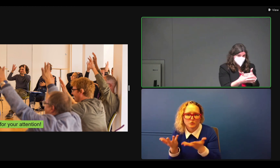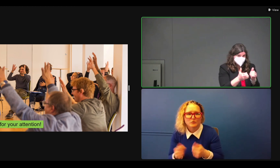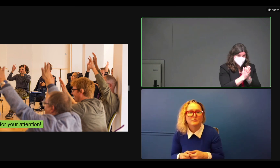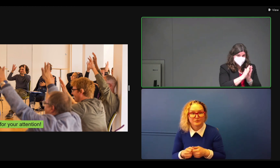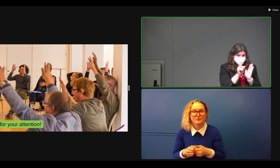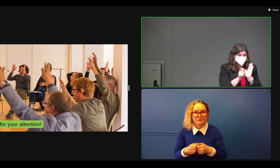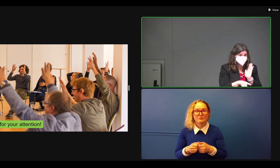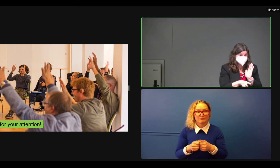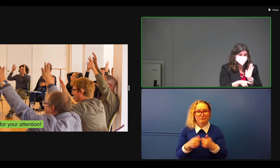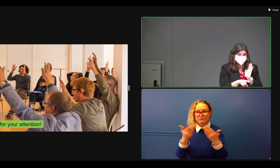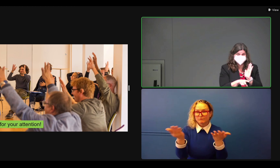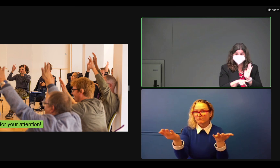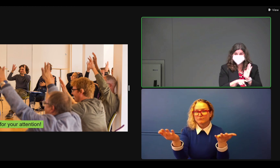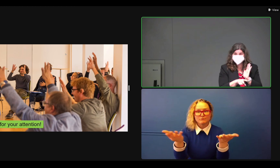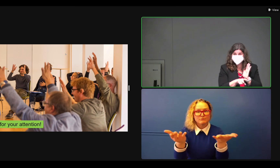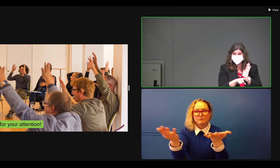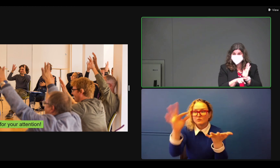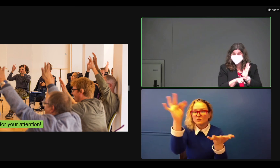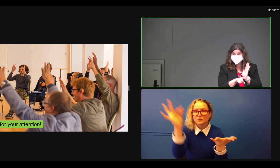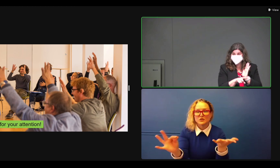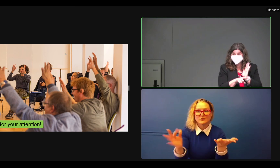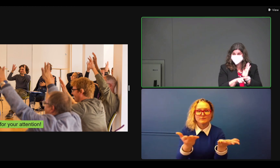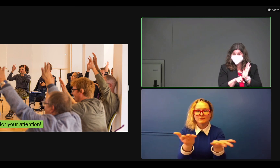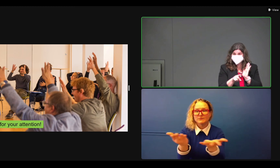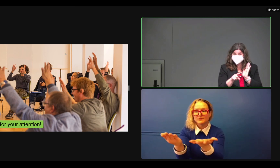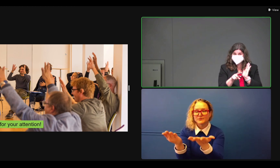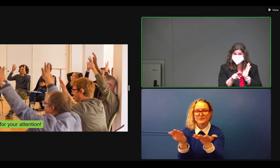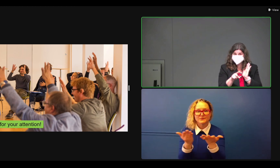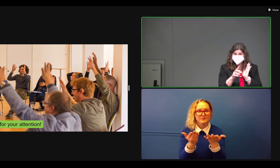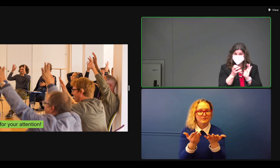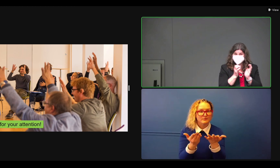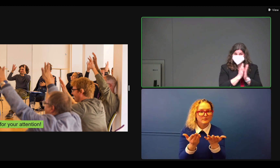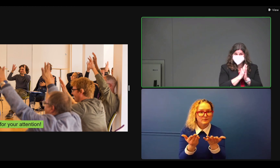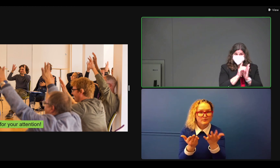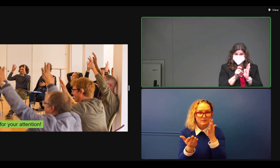Does anyone in the room have any questions they'd like to ask?